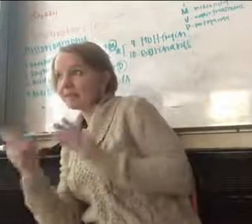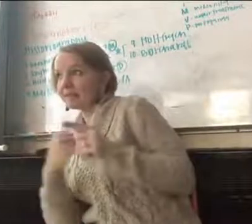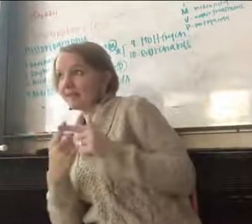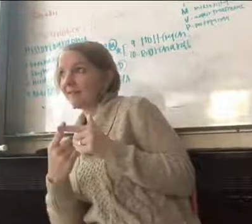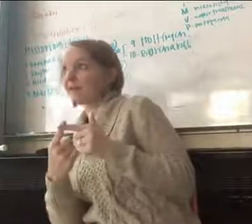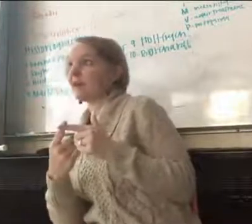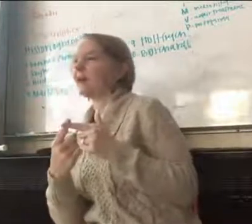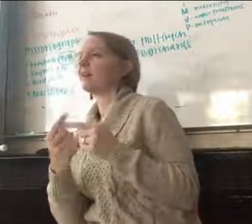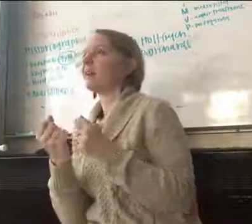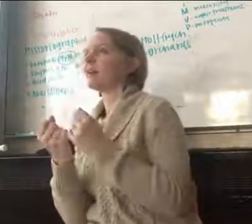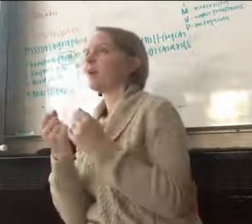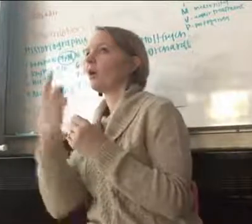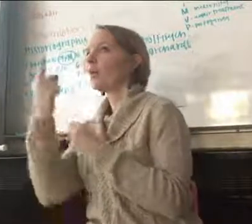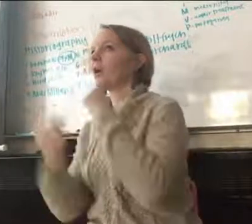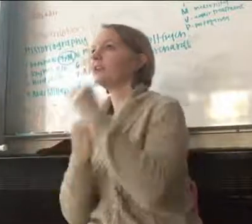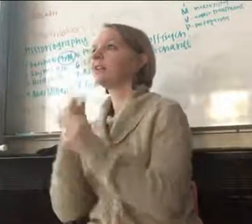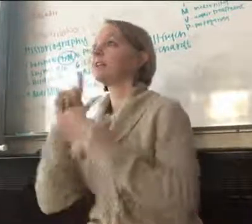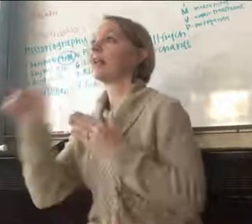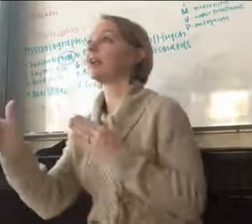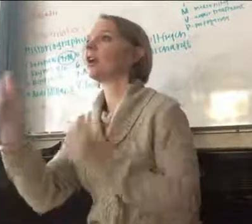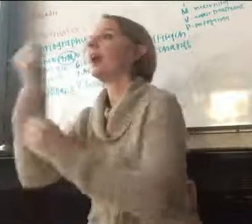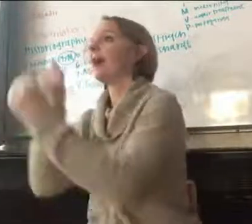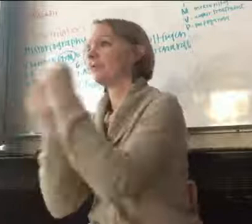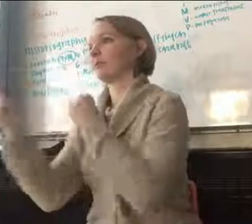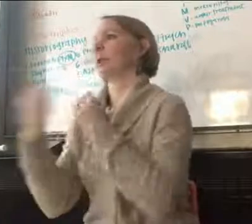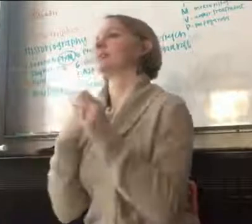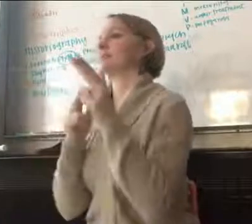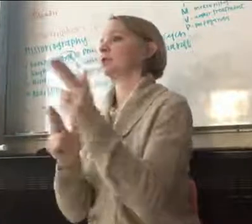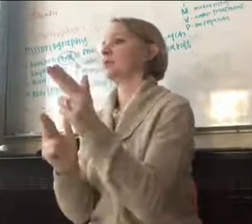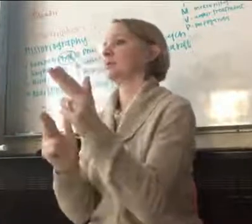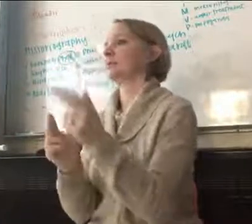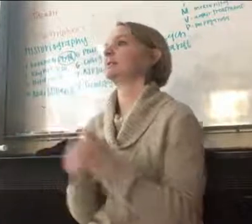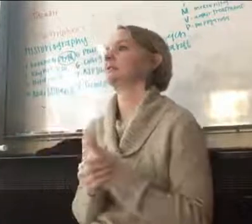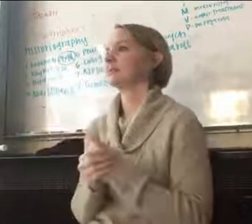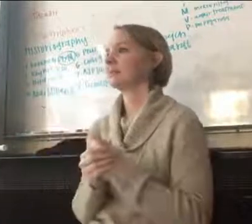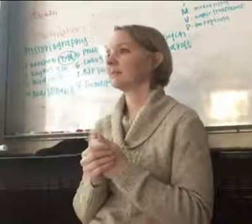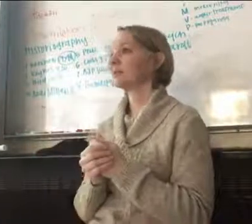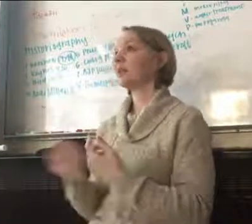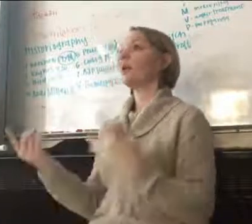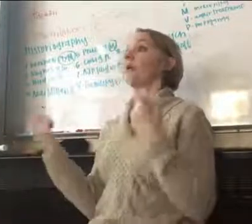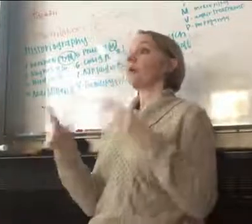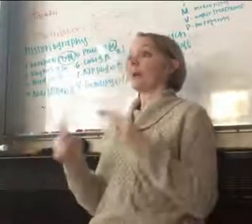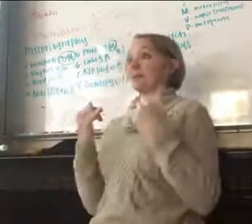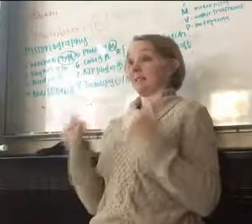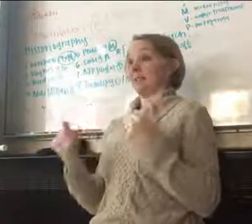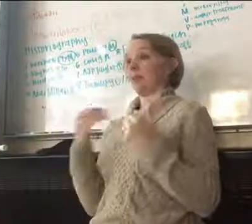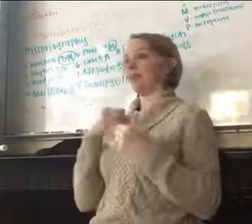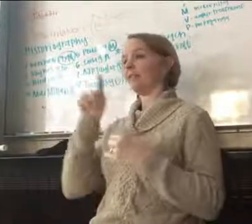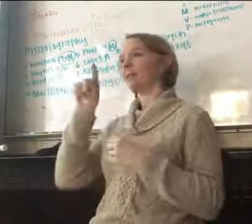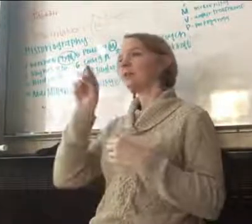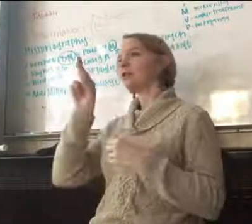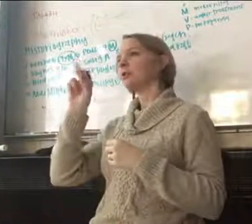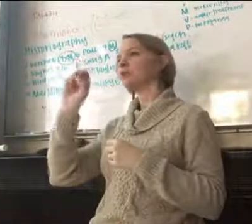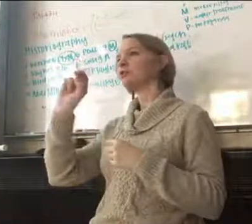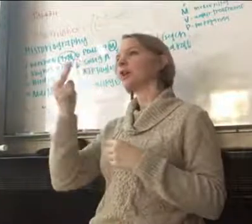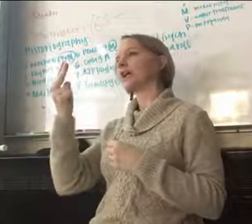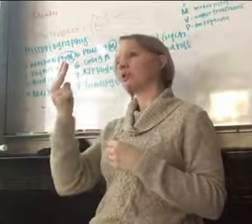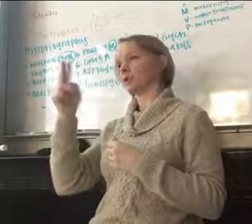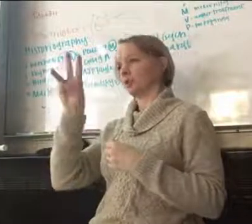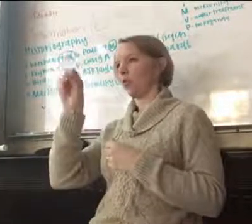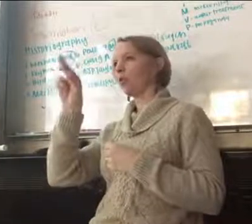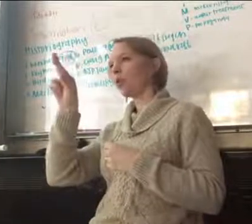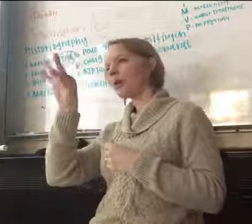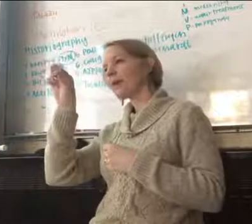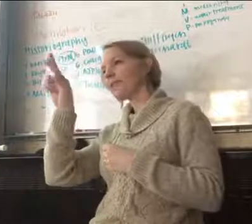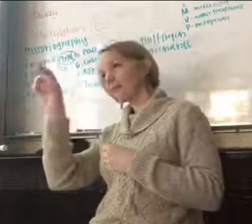about a year, everybody has the machine gun. Yeah. So what happens, though, is that now we have trench warfare. So basically this involves